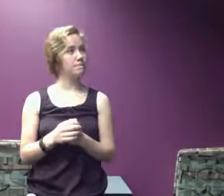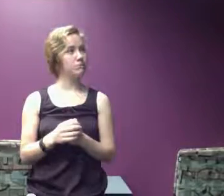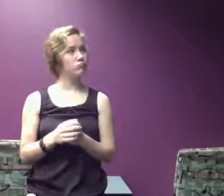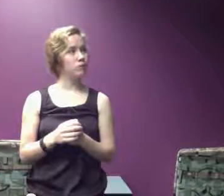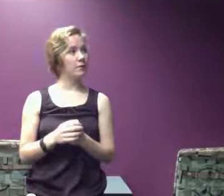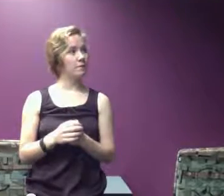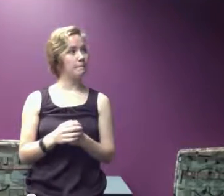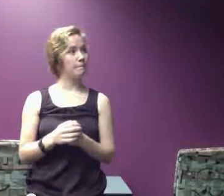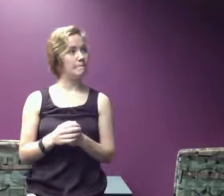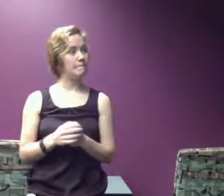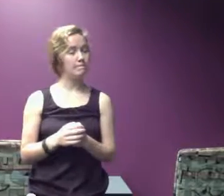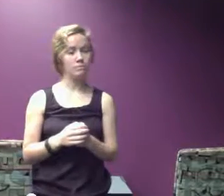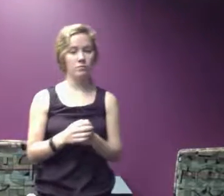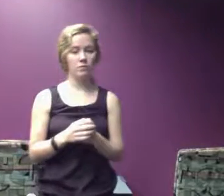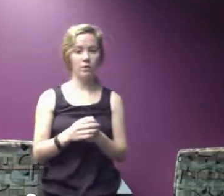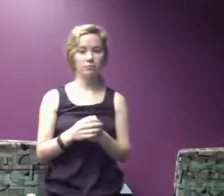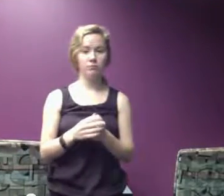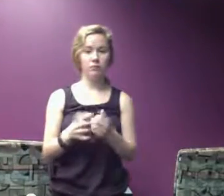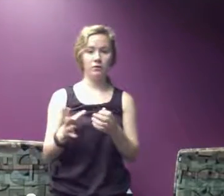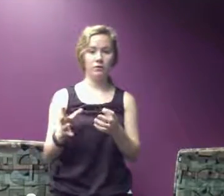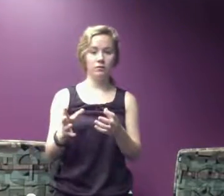So for 8, it's going to be 2 times 4.